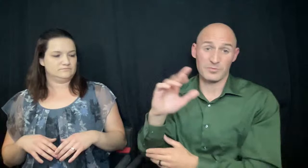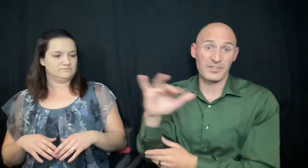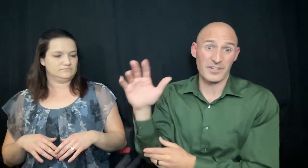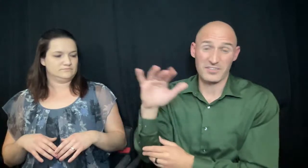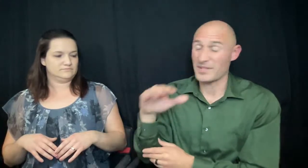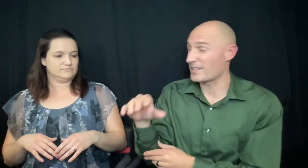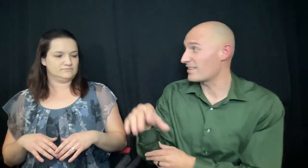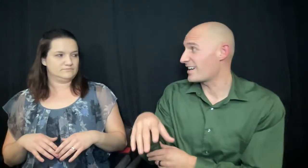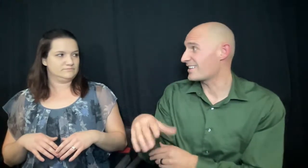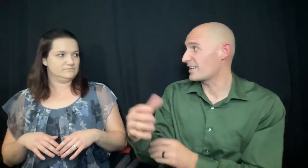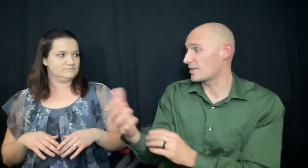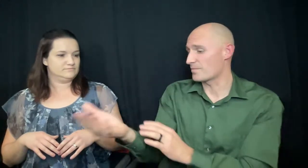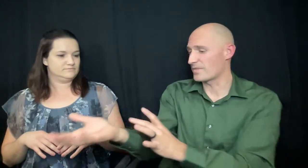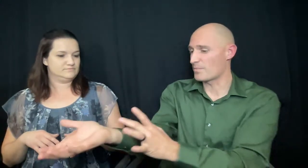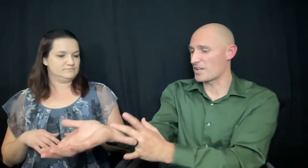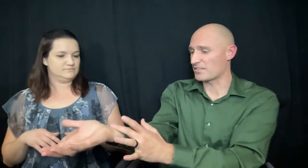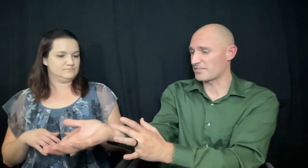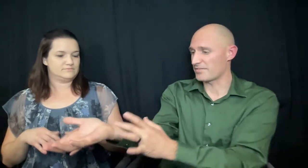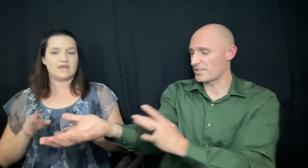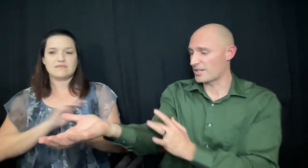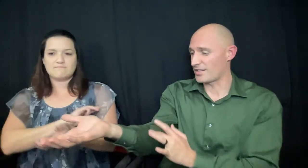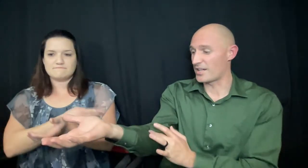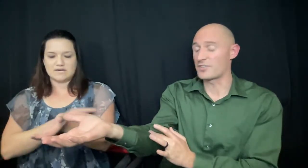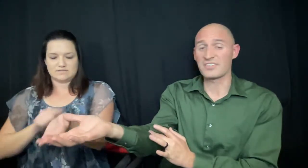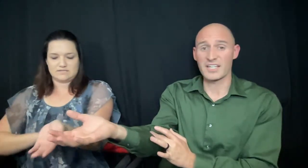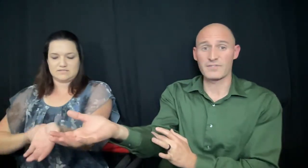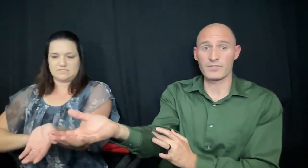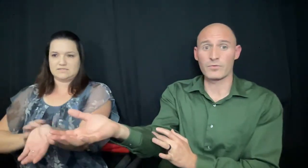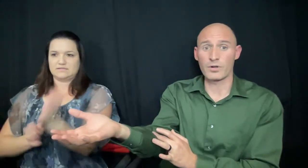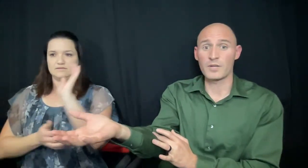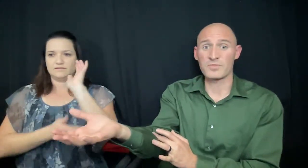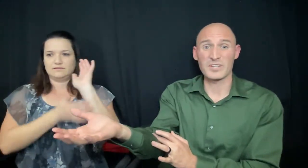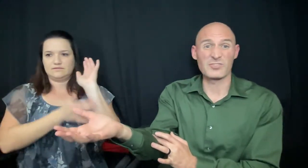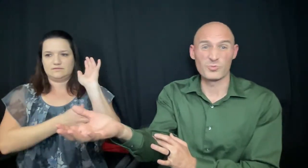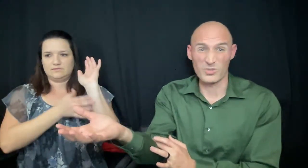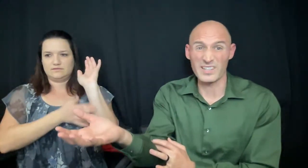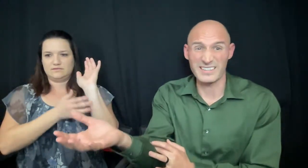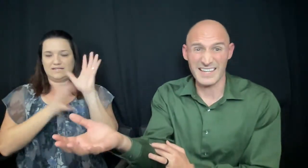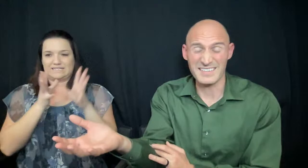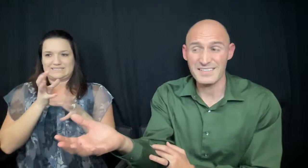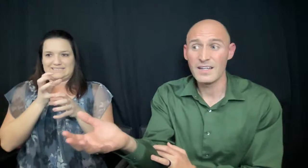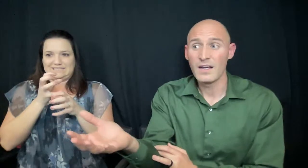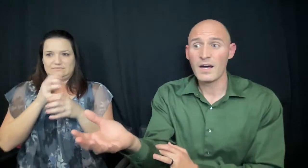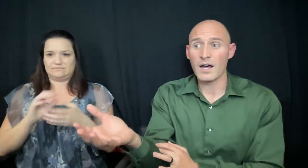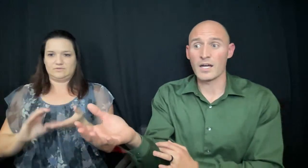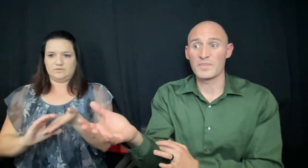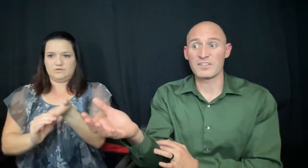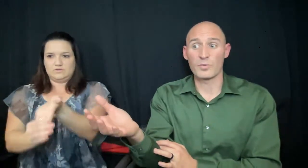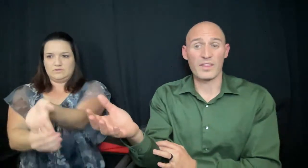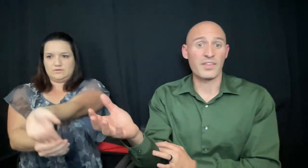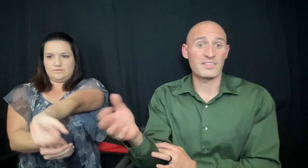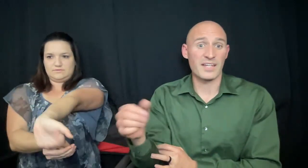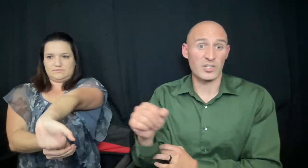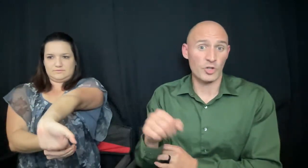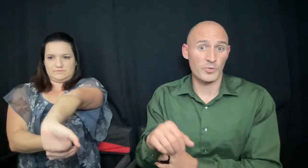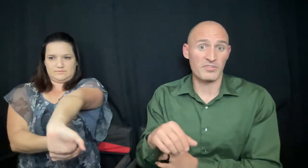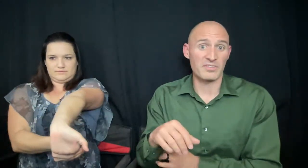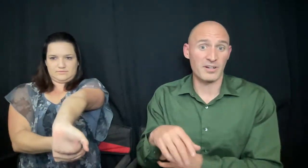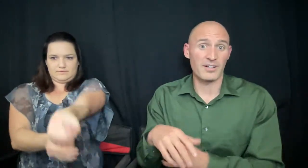you're finger spelling a lot, the muscles on the underside of your forearms will get really tense. And so one of the things that interpreters